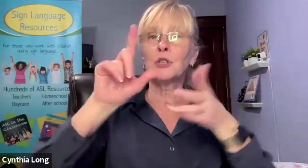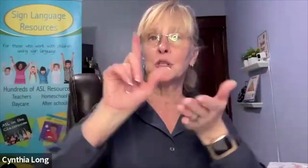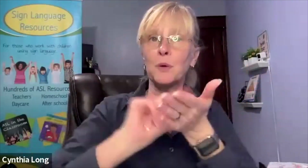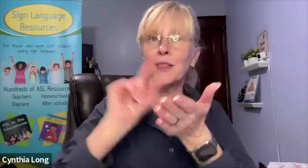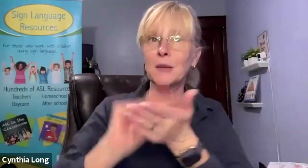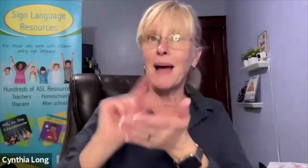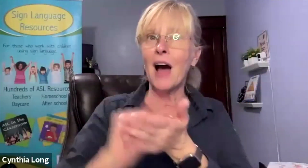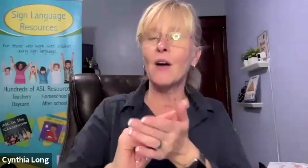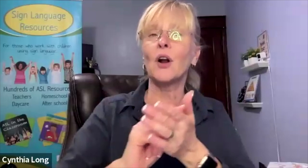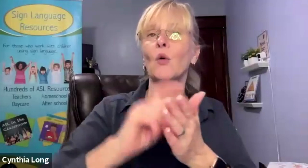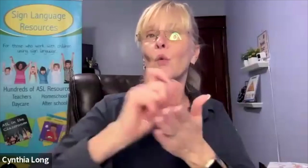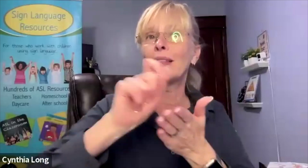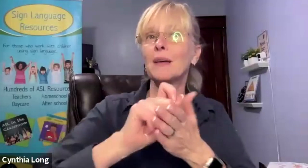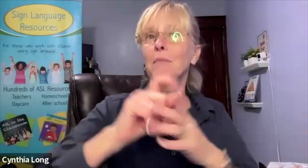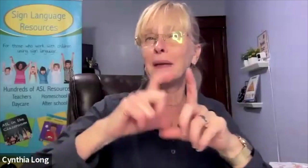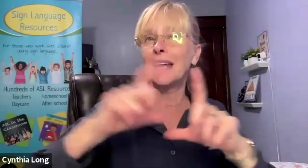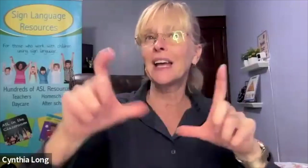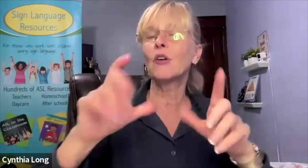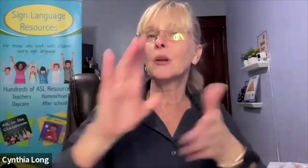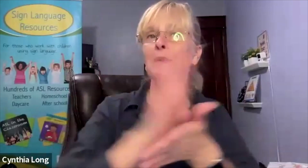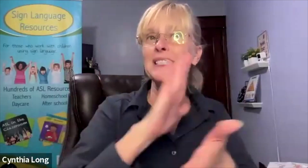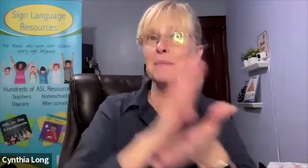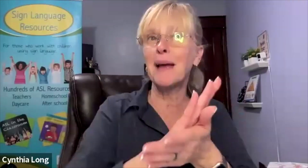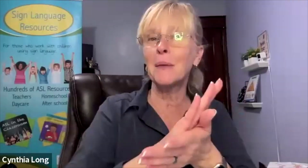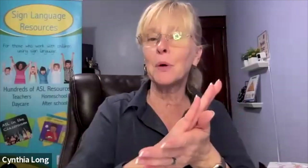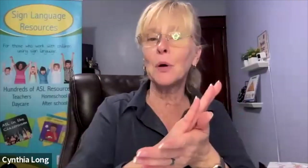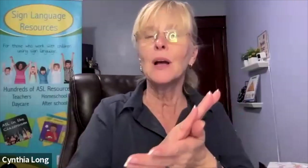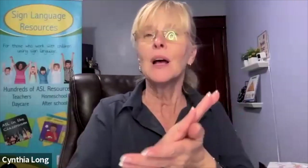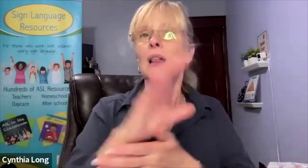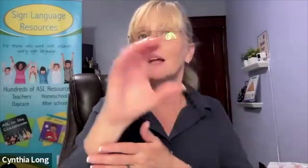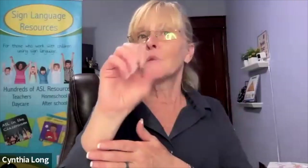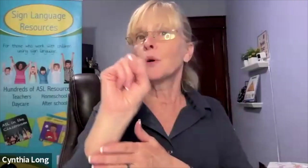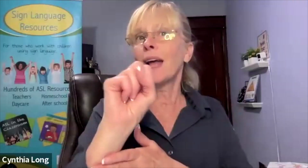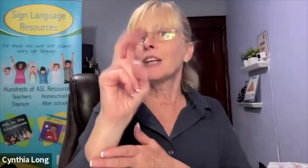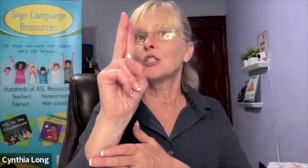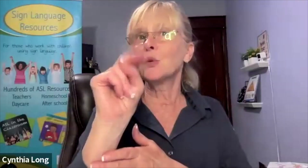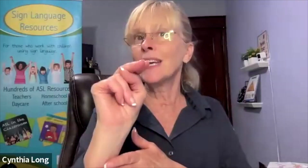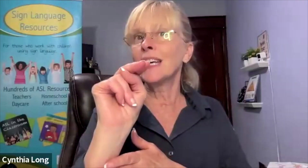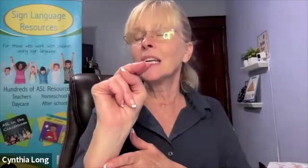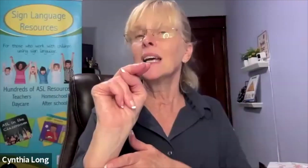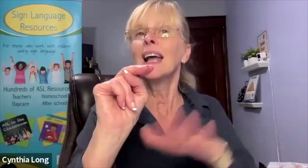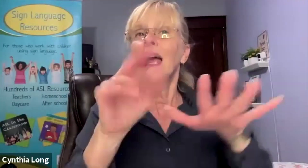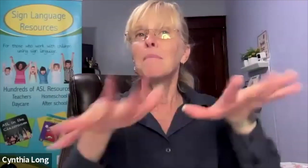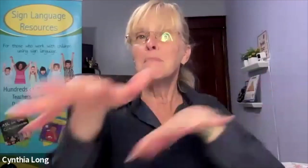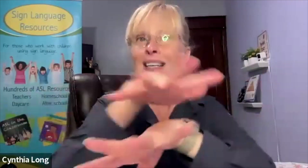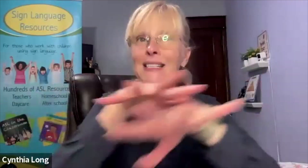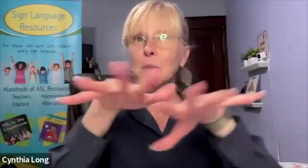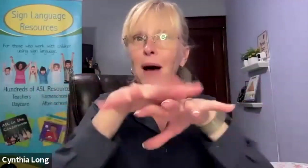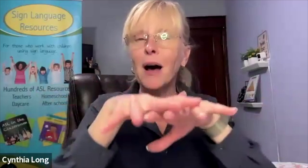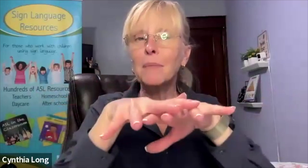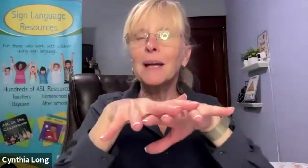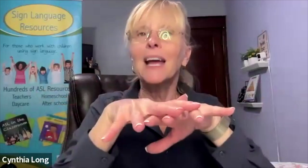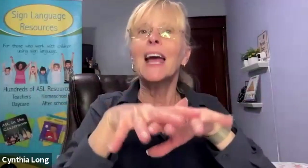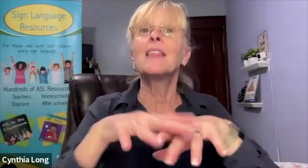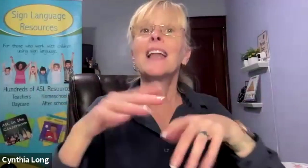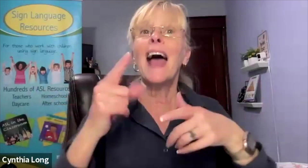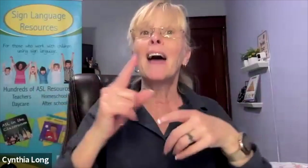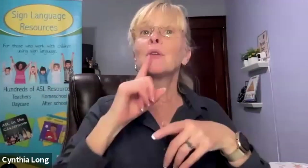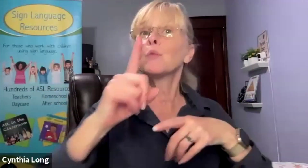just print them out or write them big on a piece of paper, like the word SUN, and mix them up. And then have the